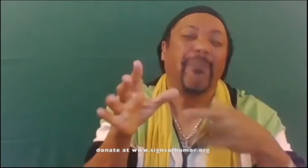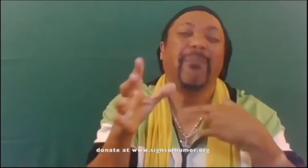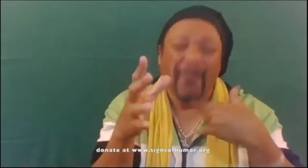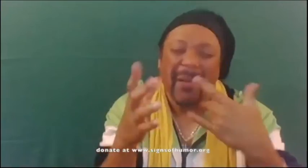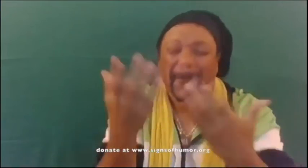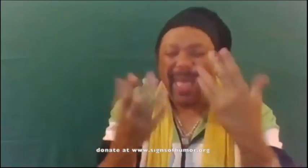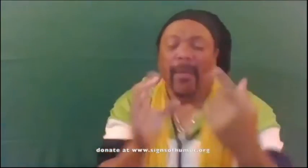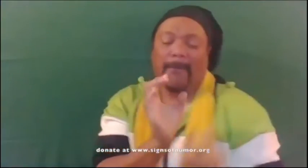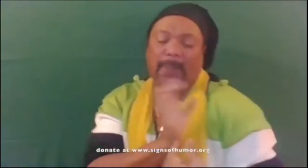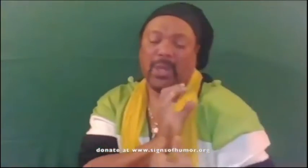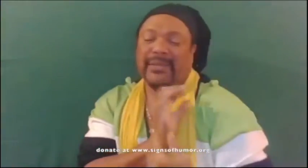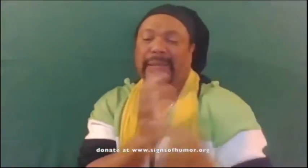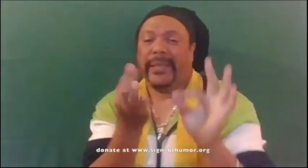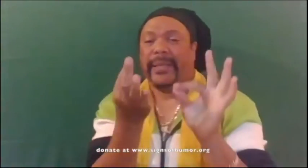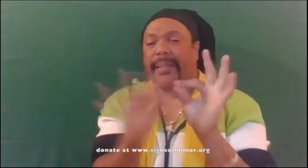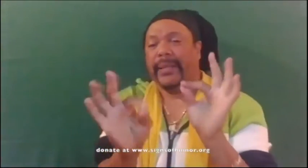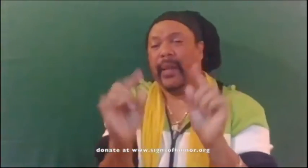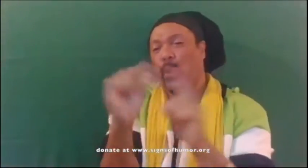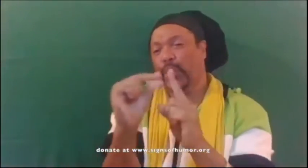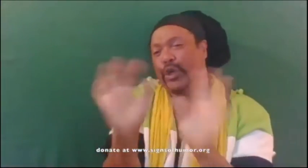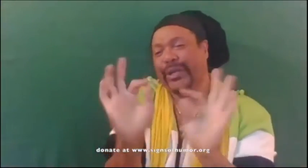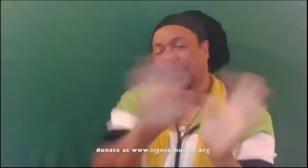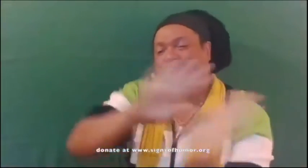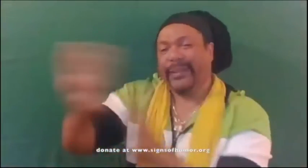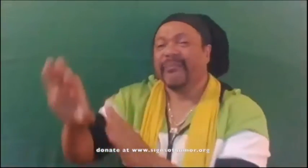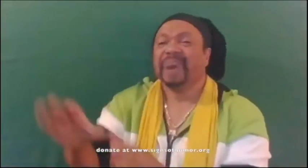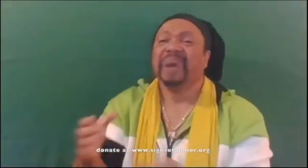I'm put a little explanation in your ear. Okay. It's a little simple word.